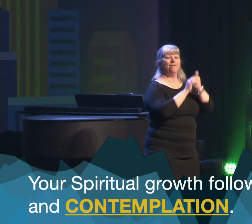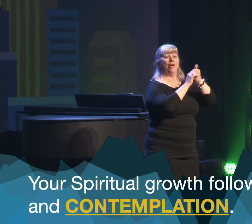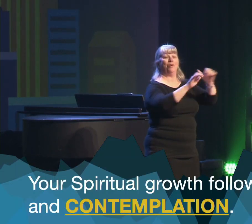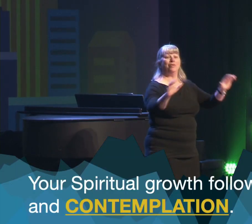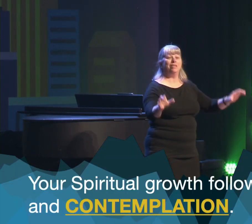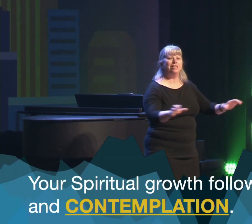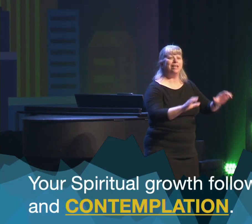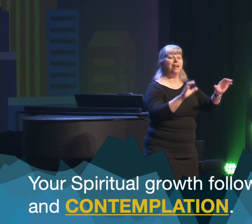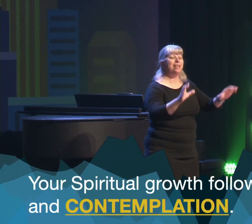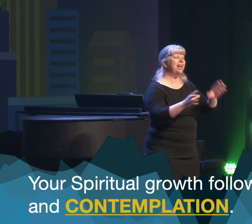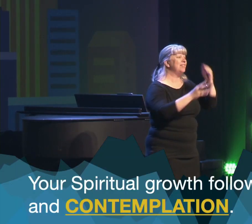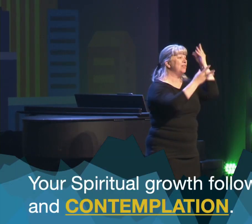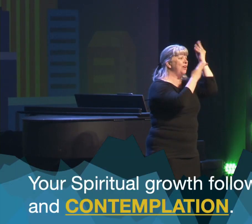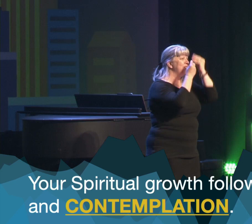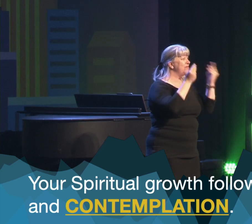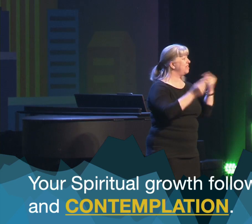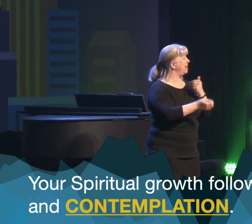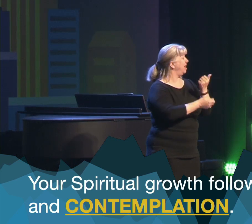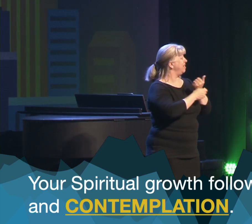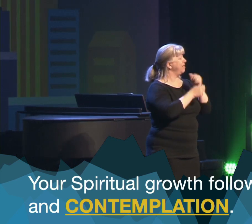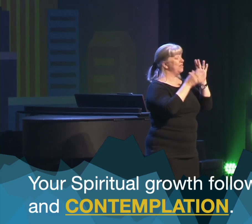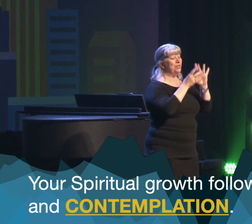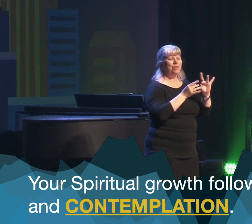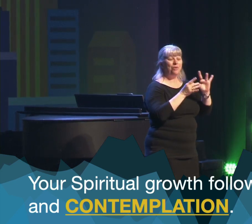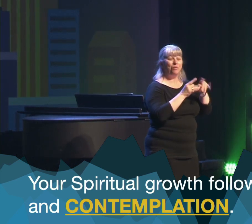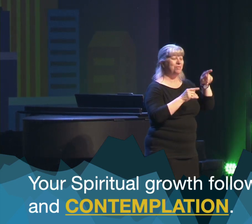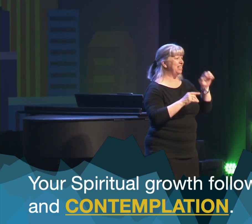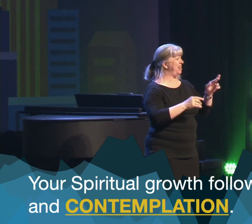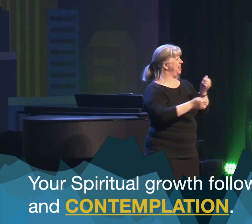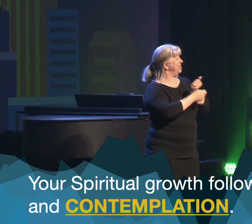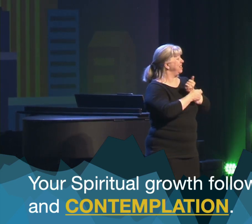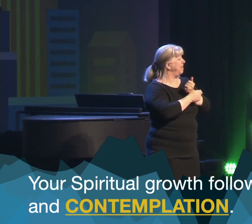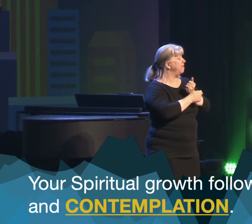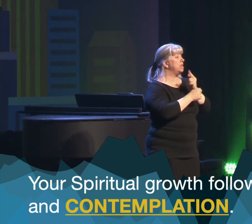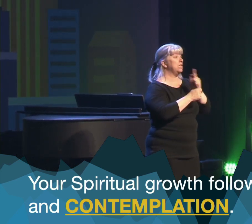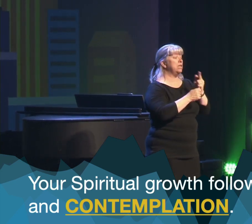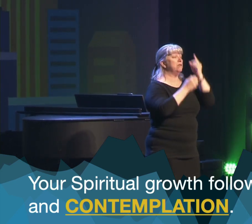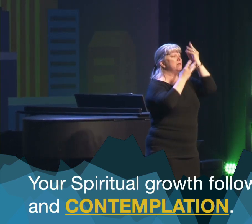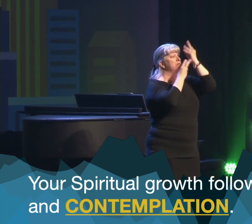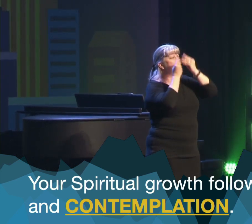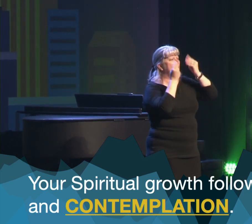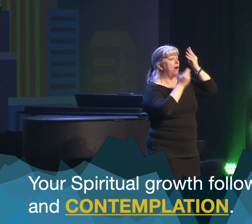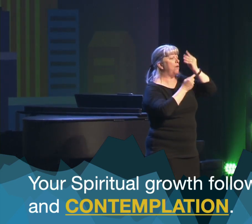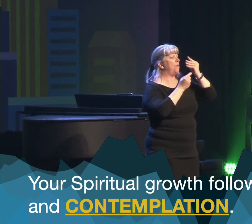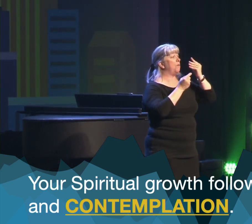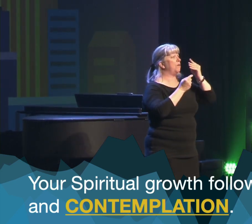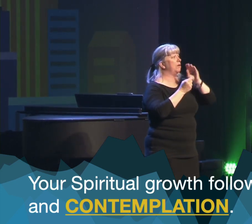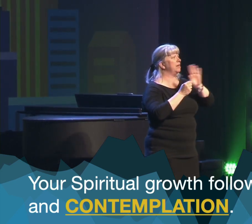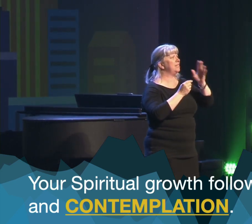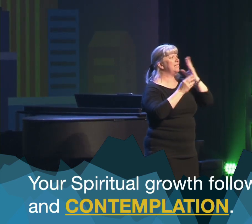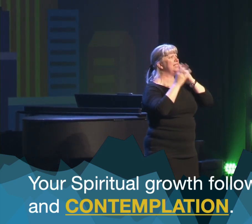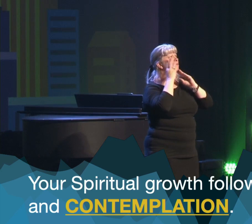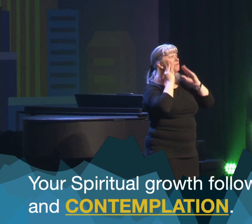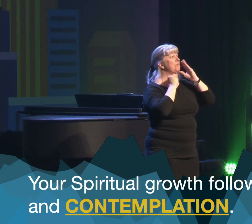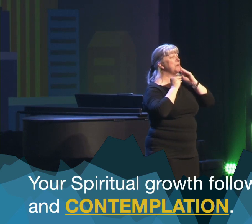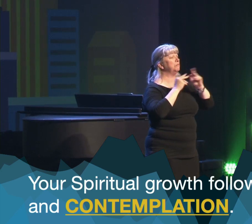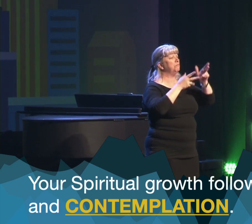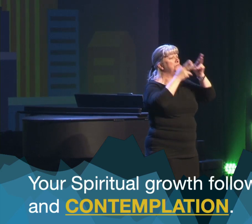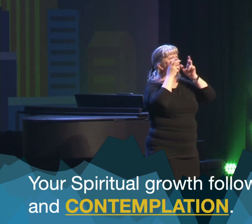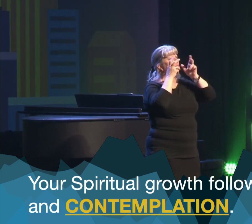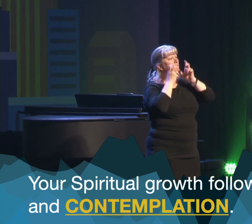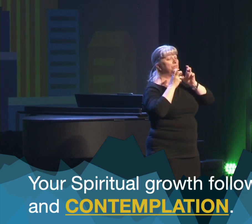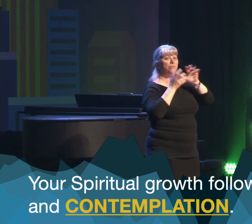action and contemplation. I love this story of Peter. I just love it because he contemplates what he's experiencing,